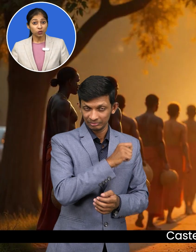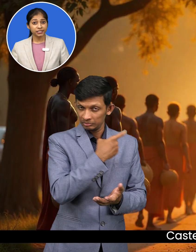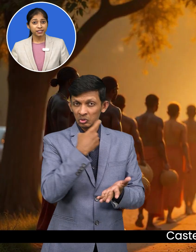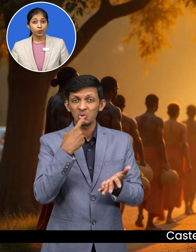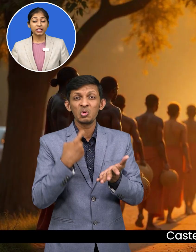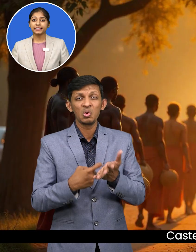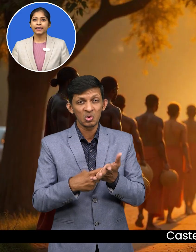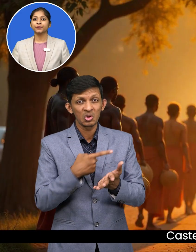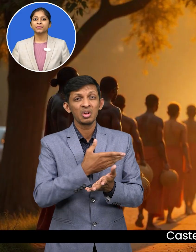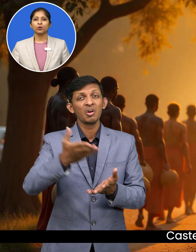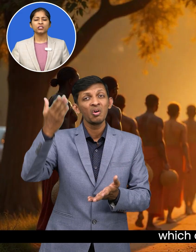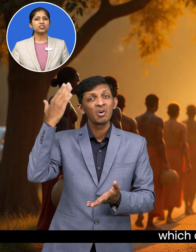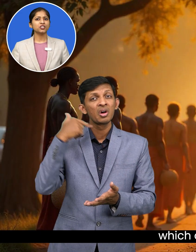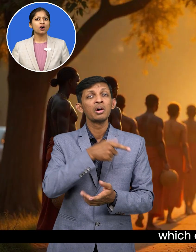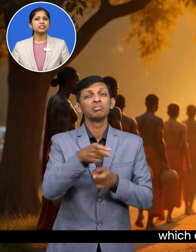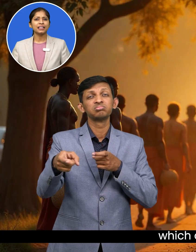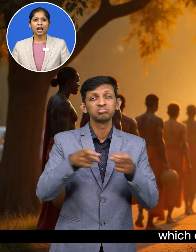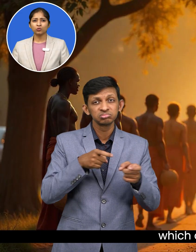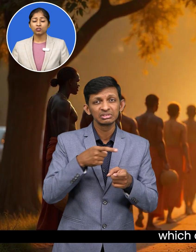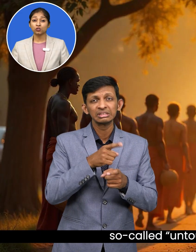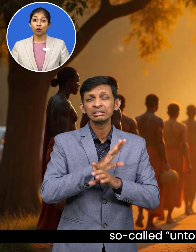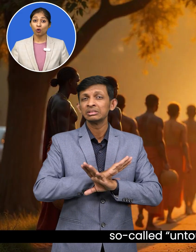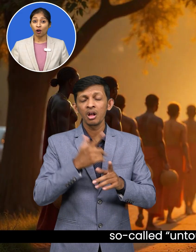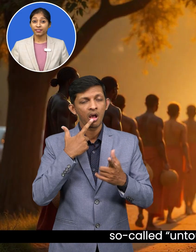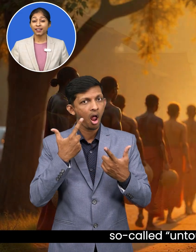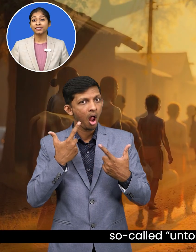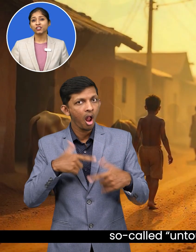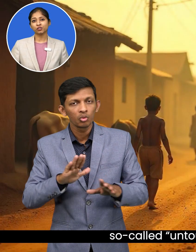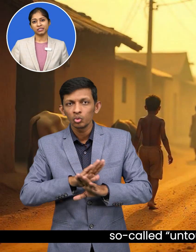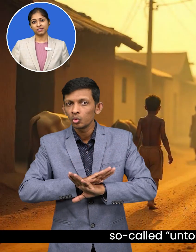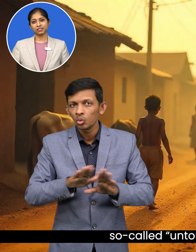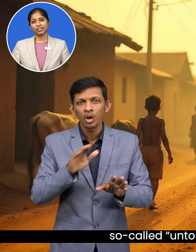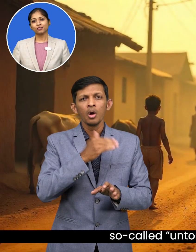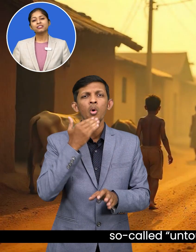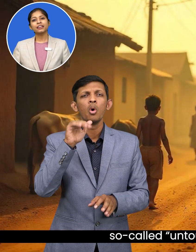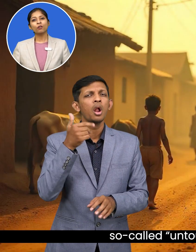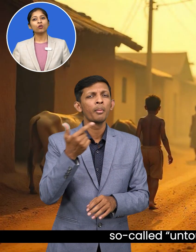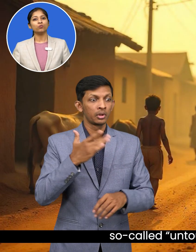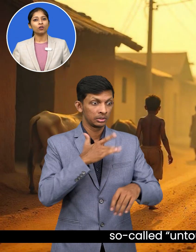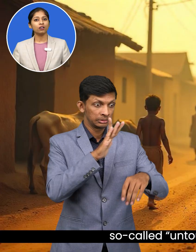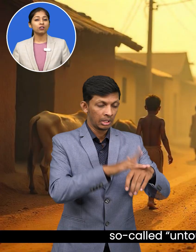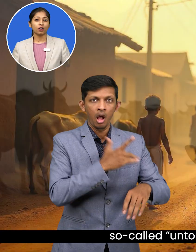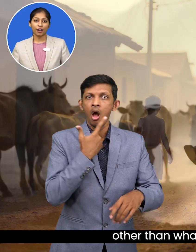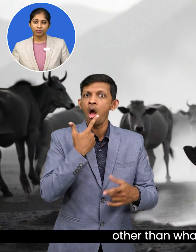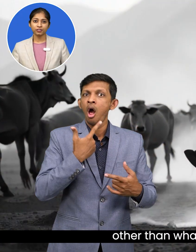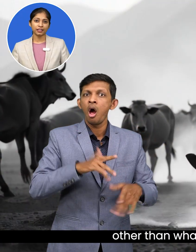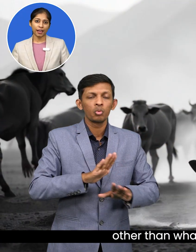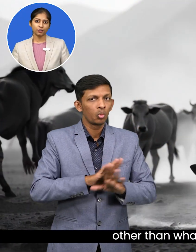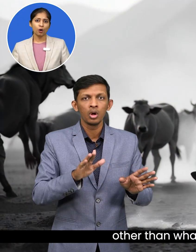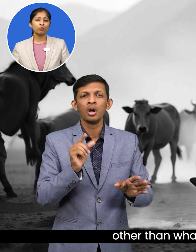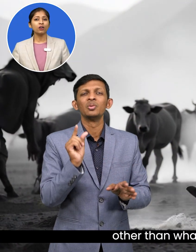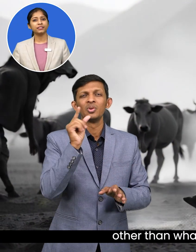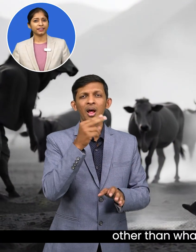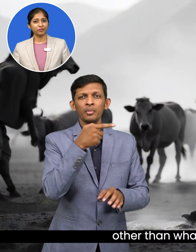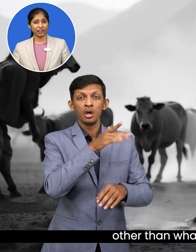Caste rules were set which did not allow the so-called untouchables to take on work other